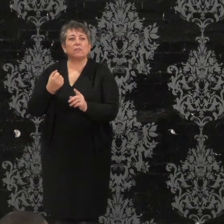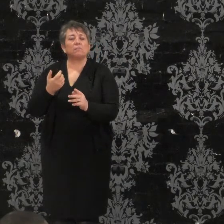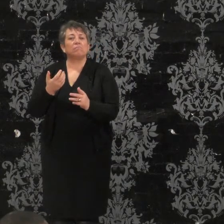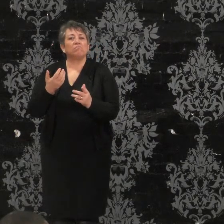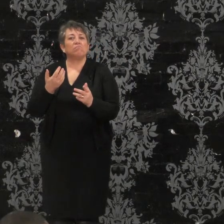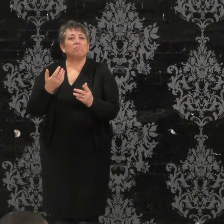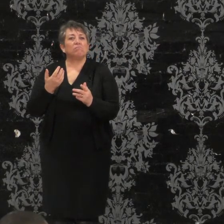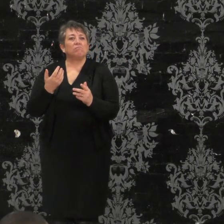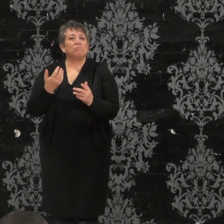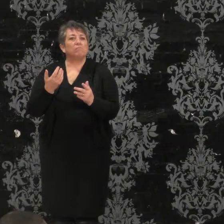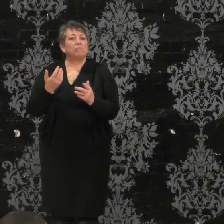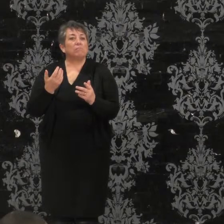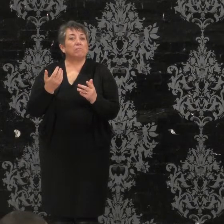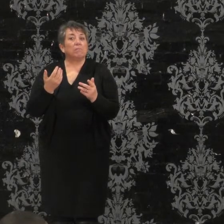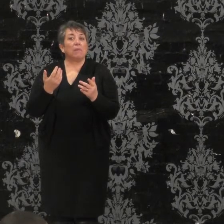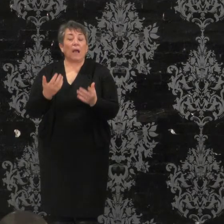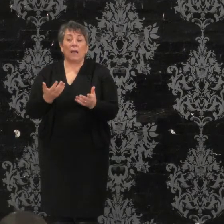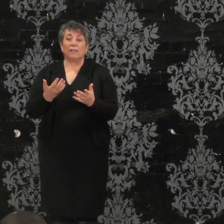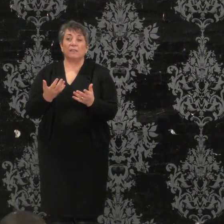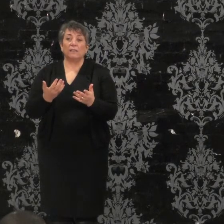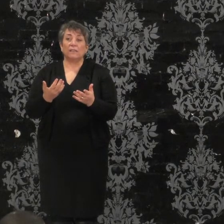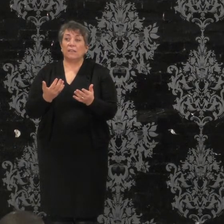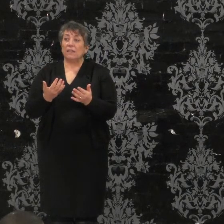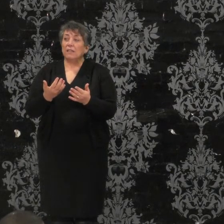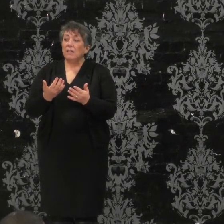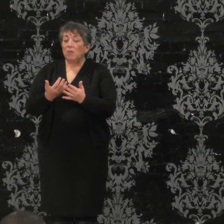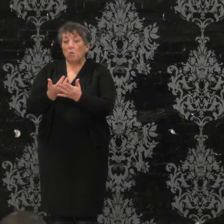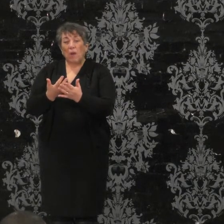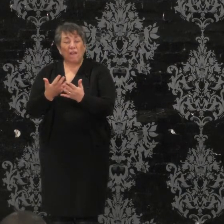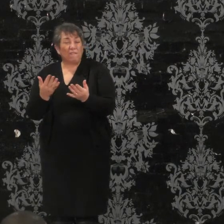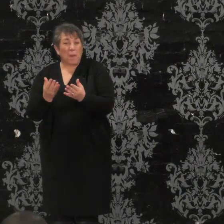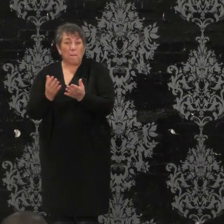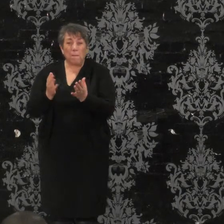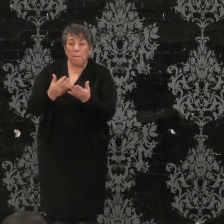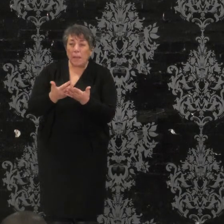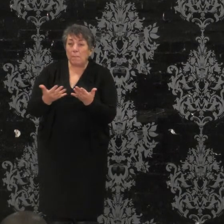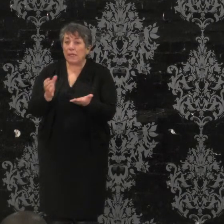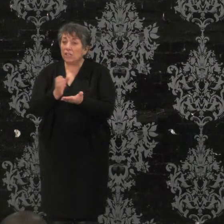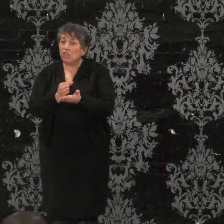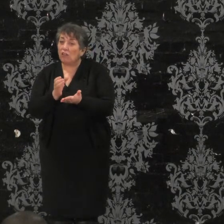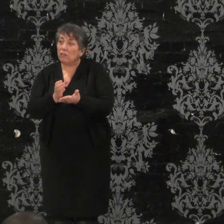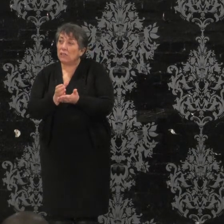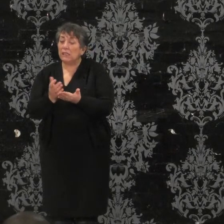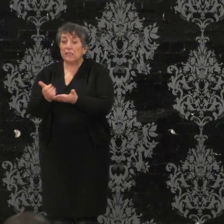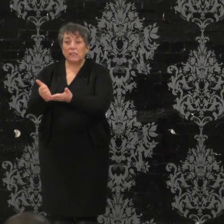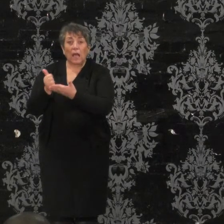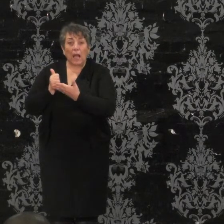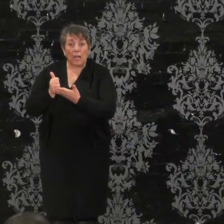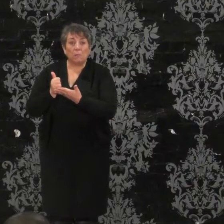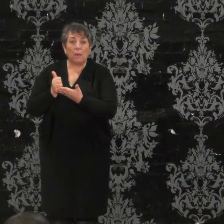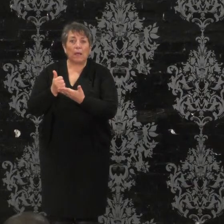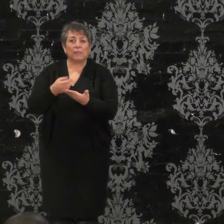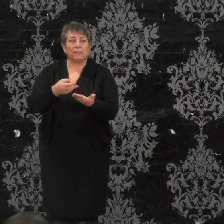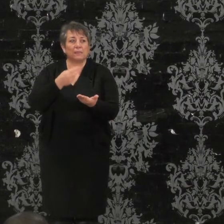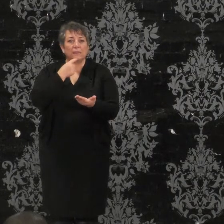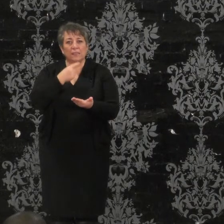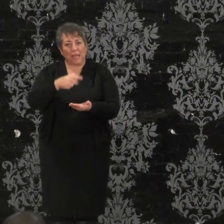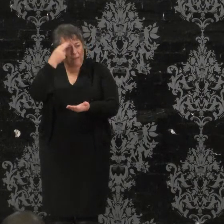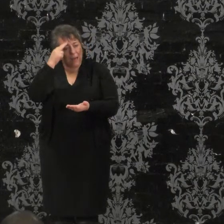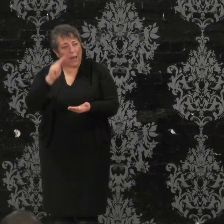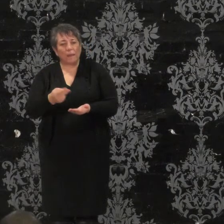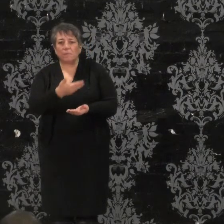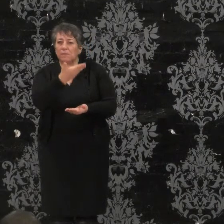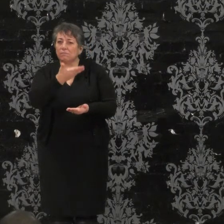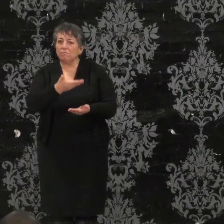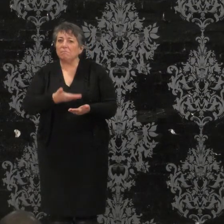amazing partners that help us do this: the Fight for Change, Don Davis Boxing, Street Soccer, School of Hard Knocks, the Arco Academy,